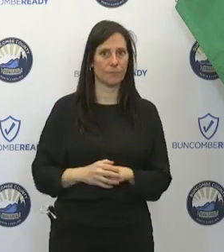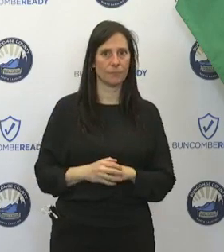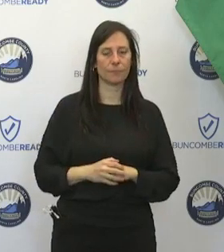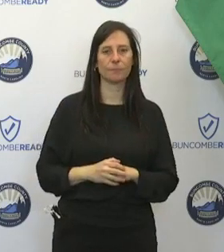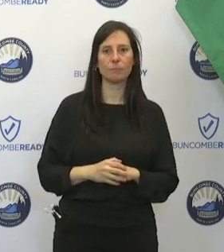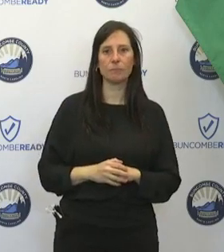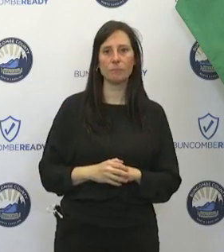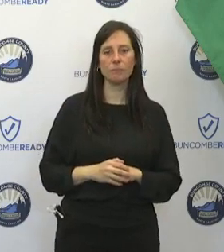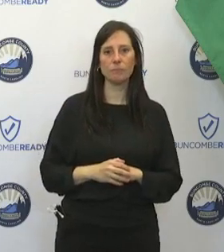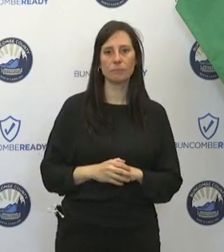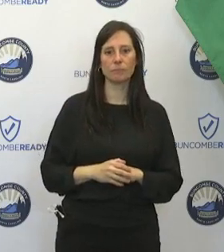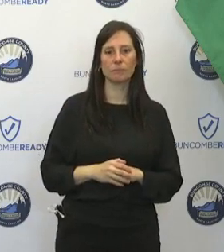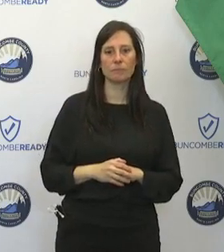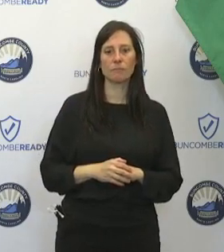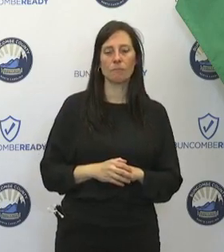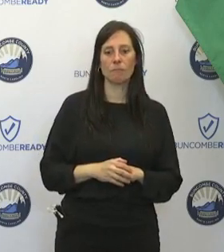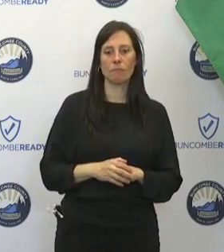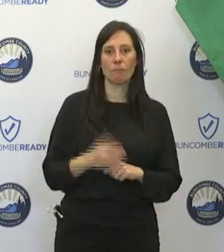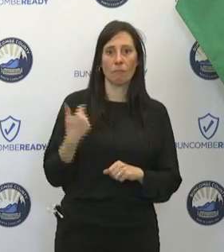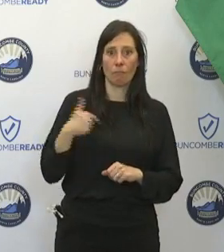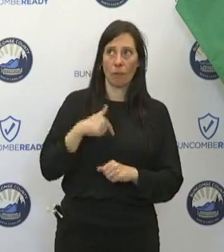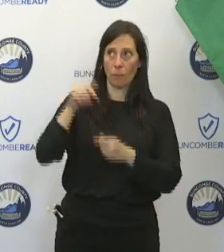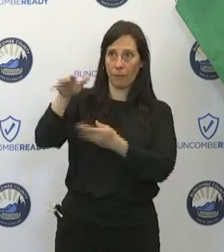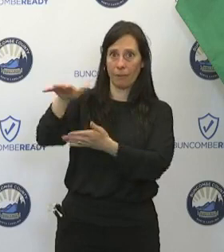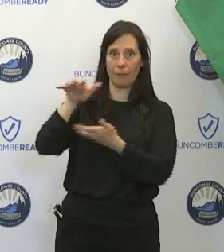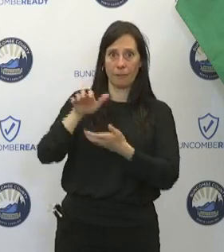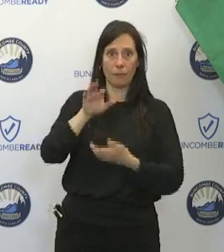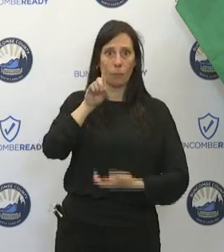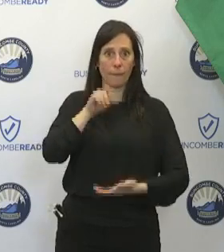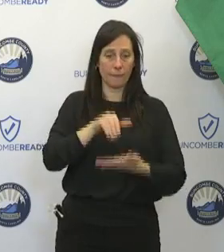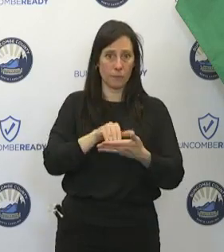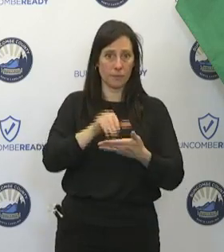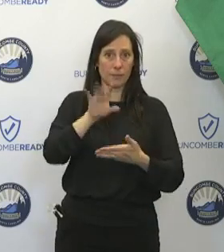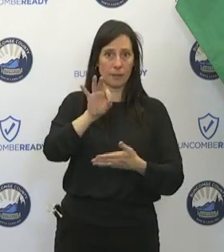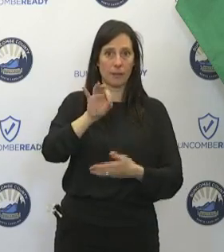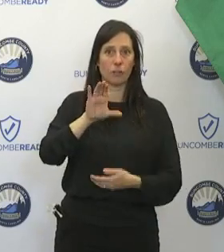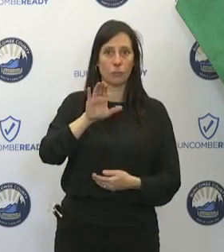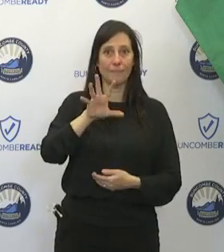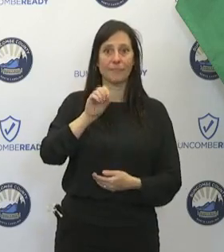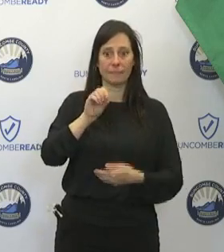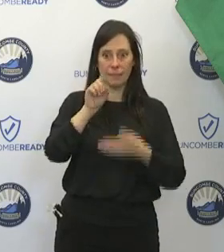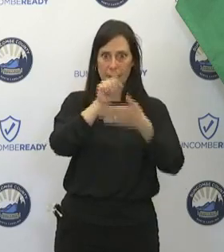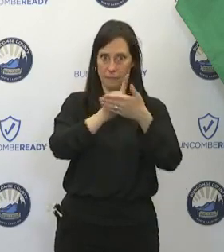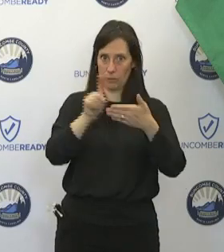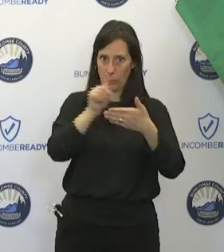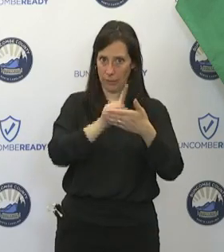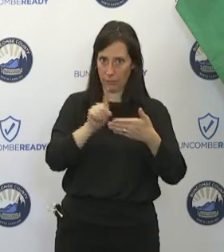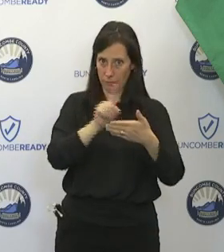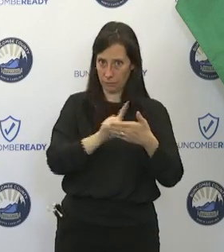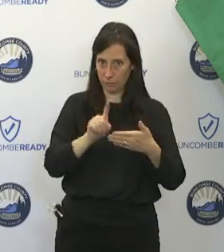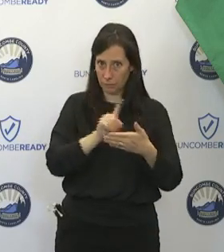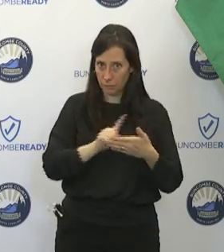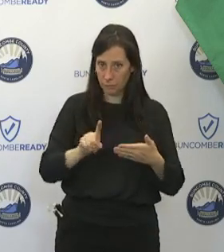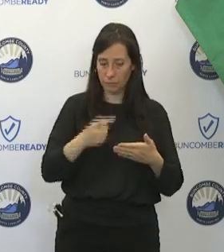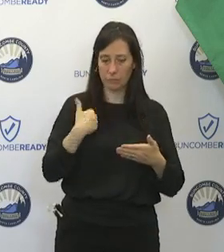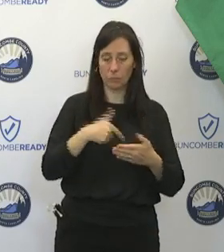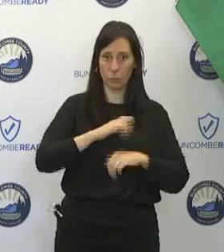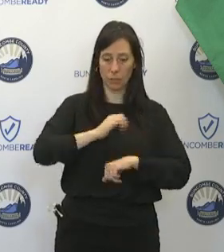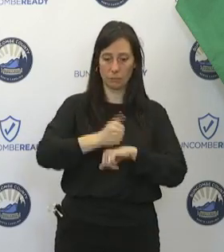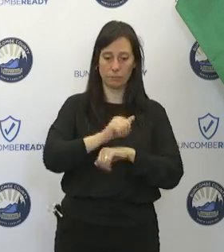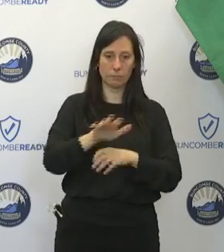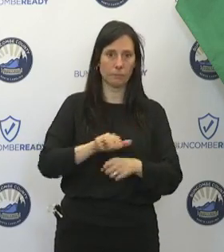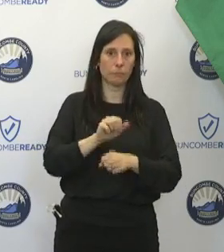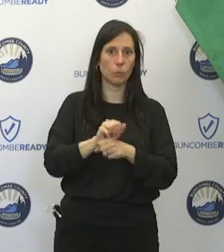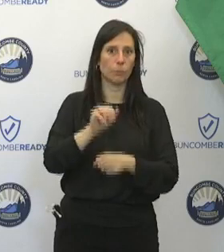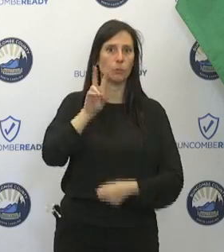Currently, we are receiving 1,950 first doses of vaccine each week and are scheduling about 2,000